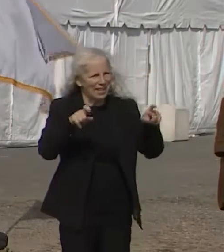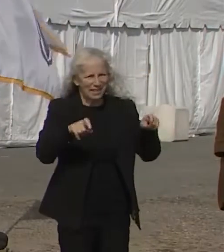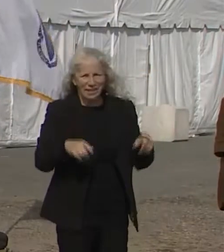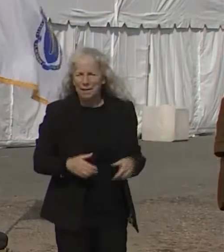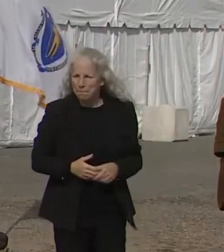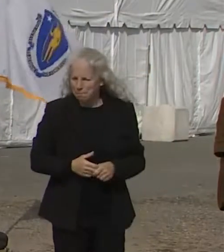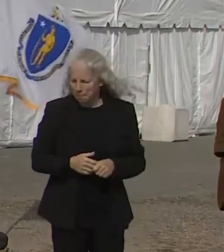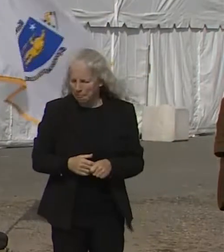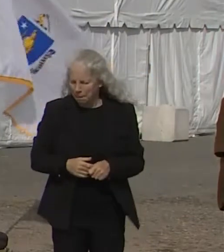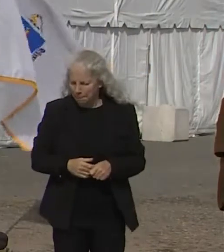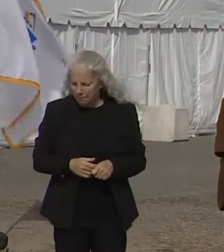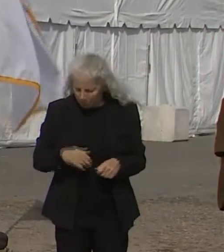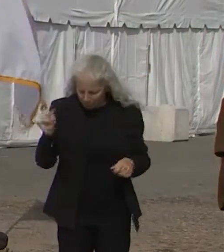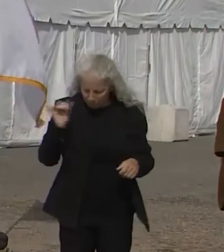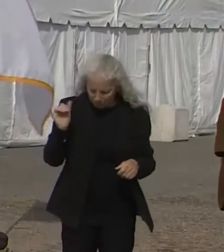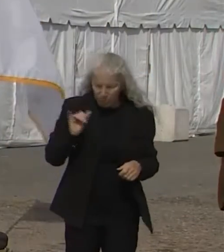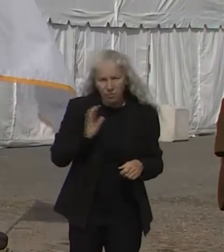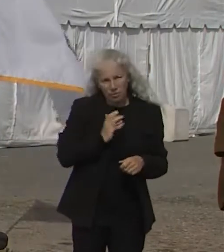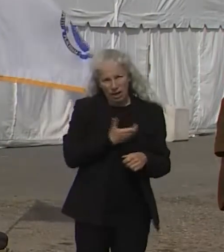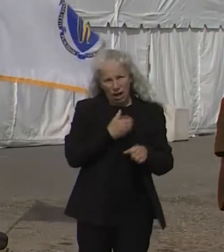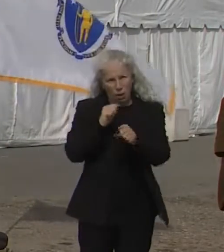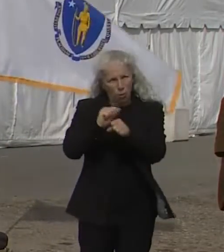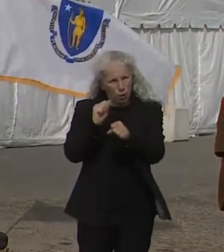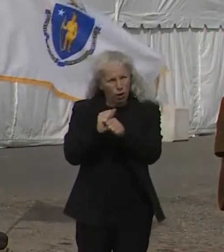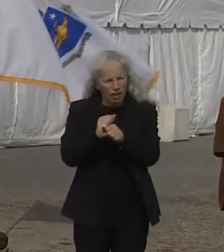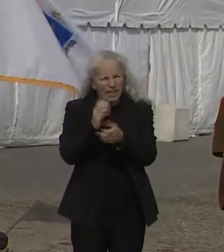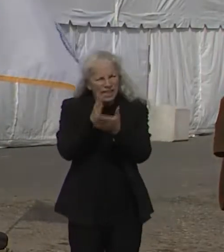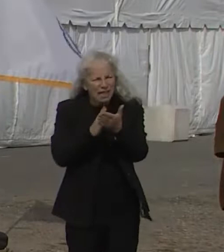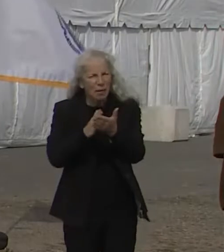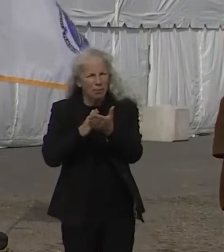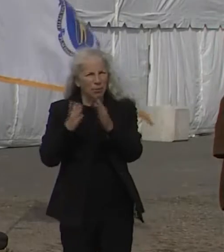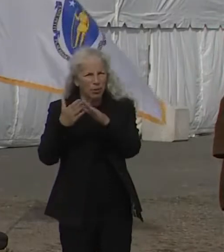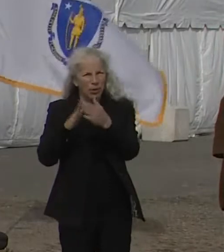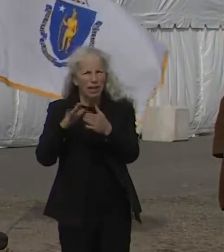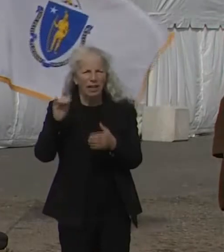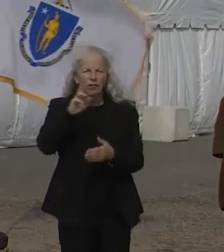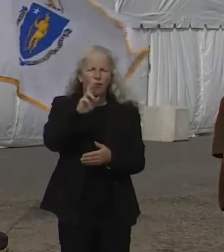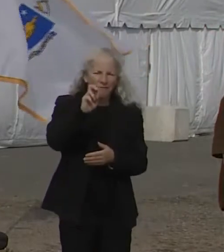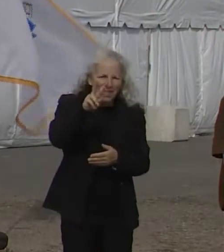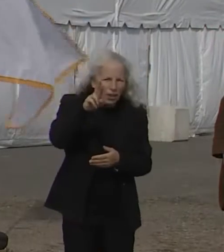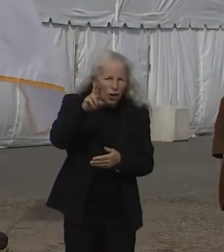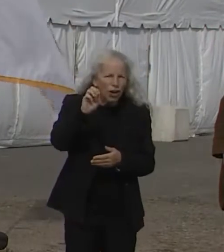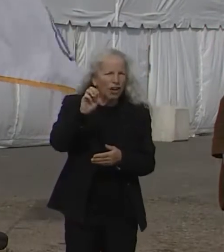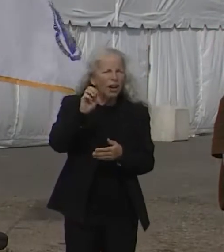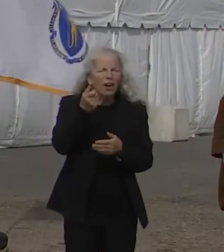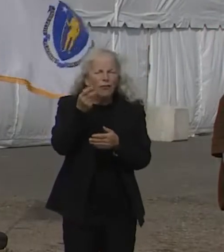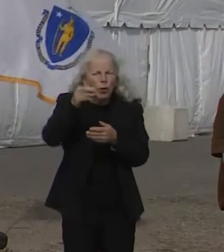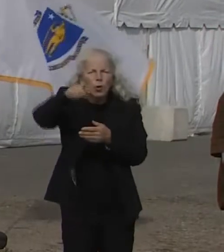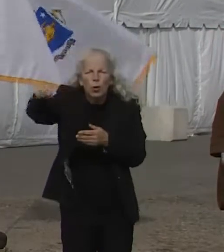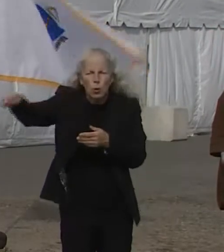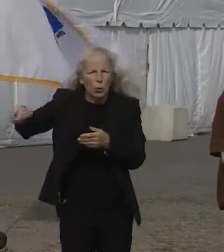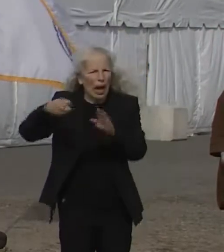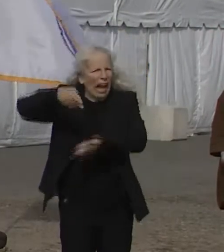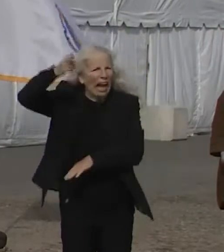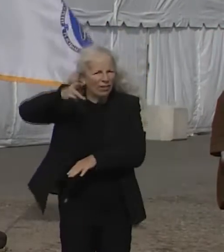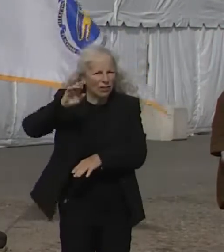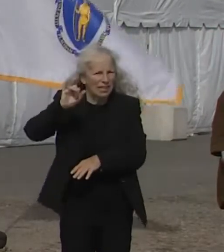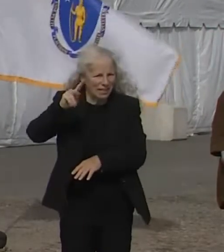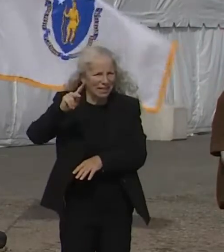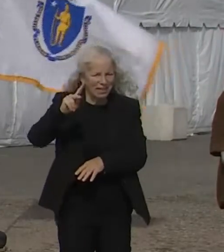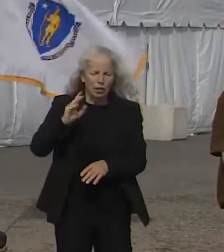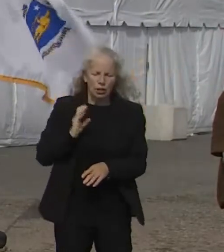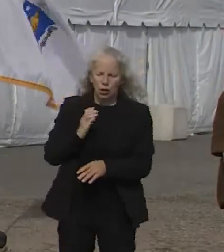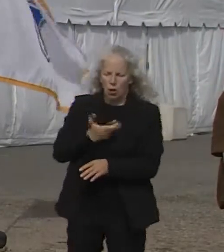I also want to give a quick update on the work we're doing with high-risk communities like Revere. The command center's COVID-19 enforcement